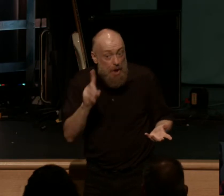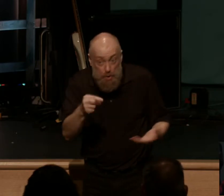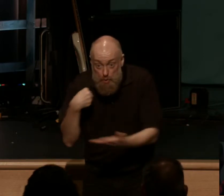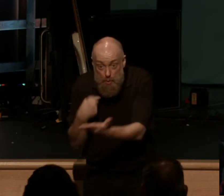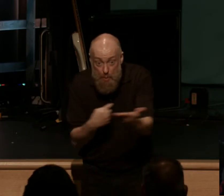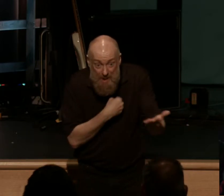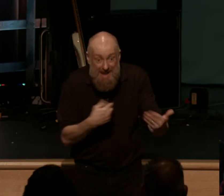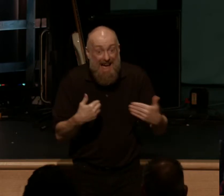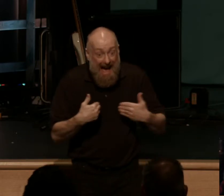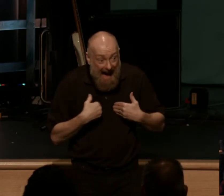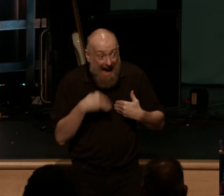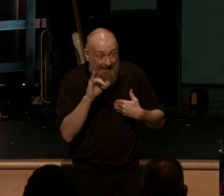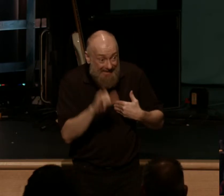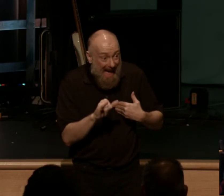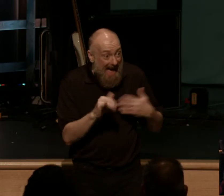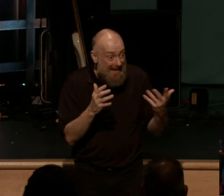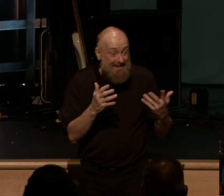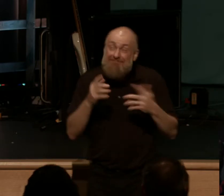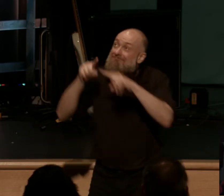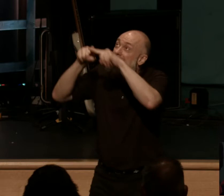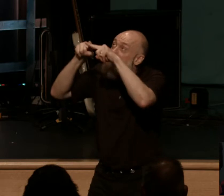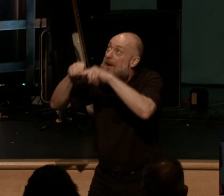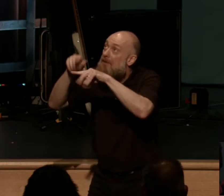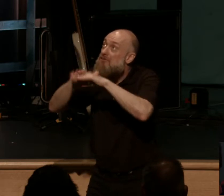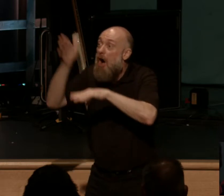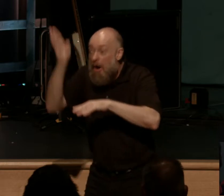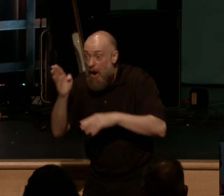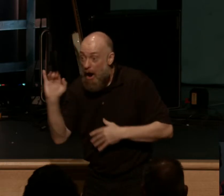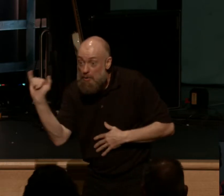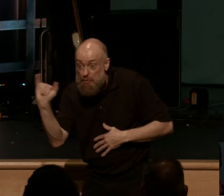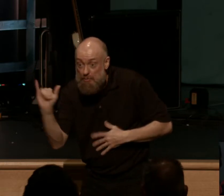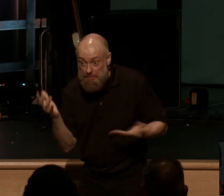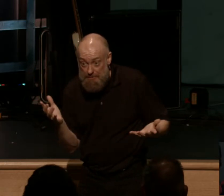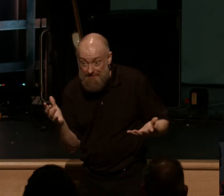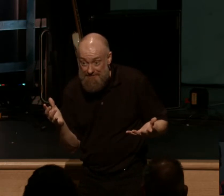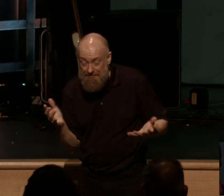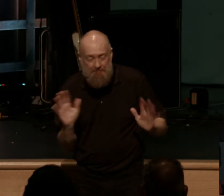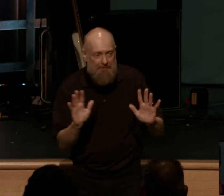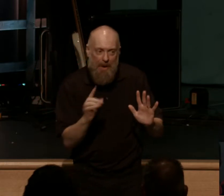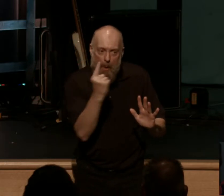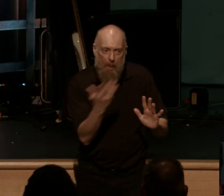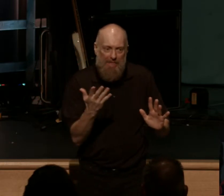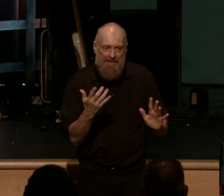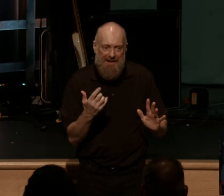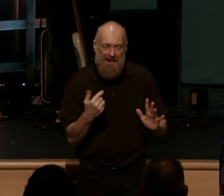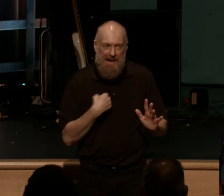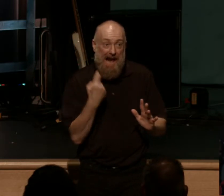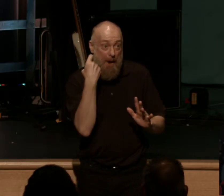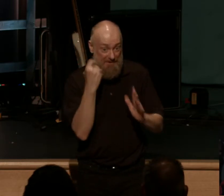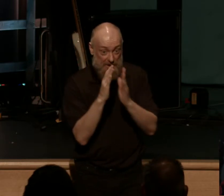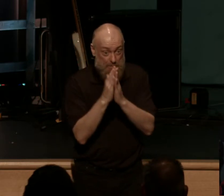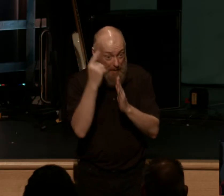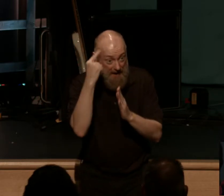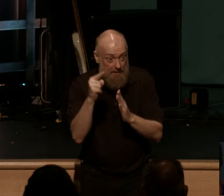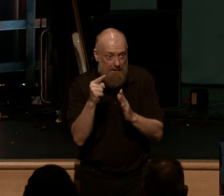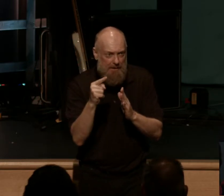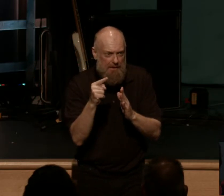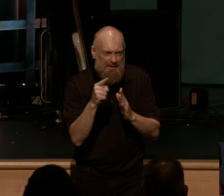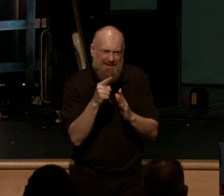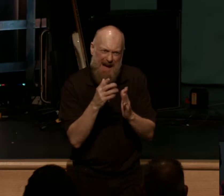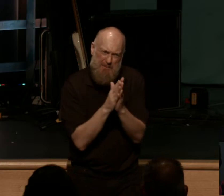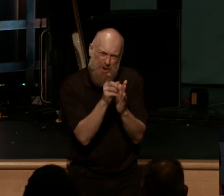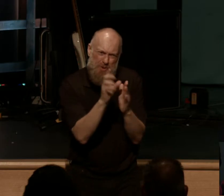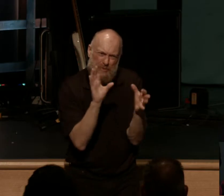a devotion to dependence on the Lord? You know, one of the things that I'm recently praying for, and I really ask you to join me in